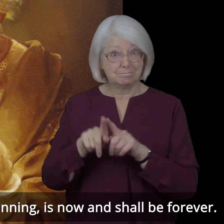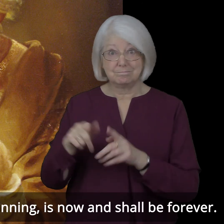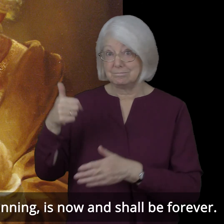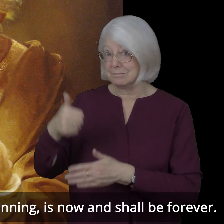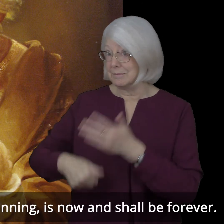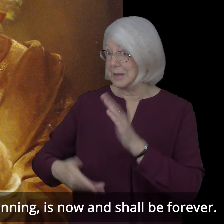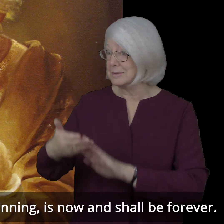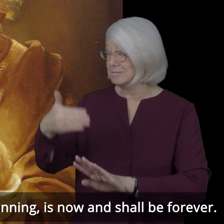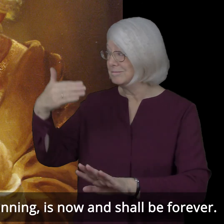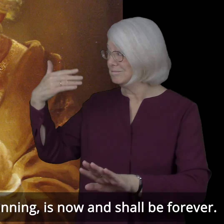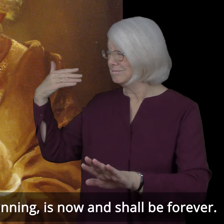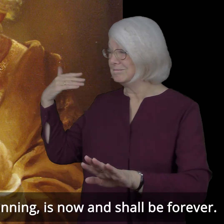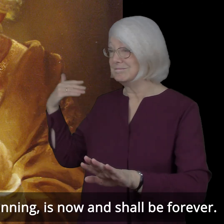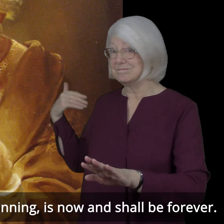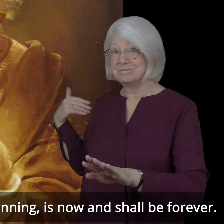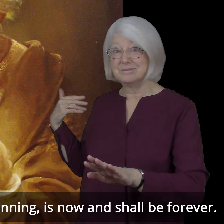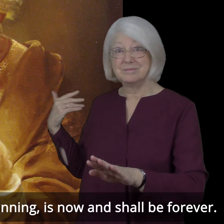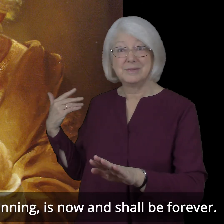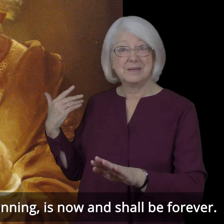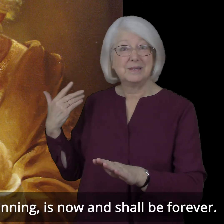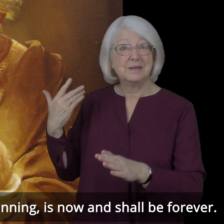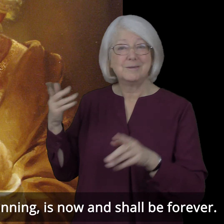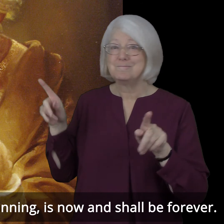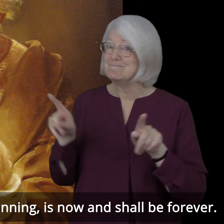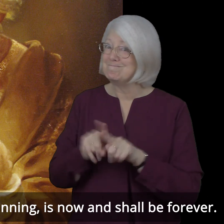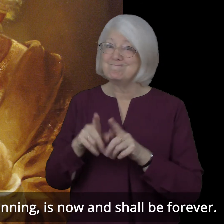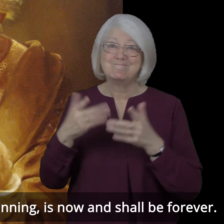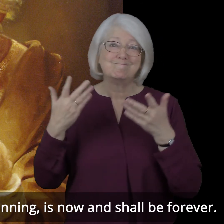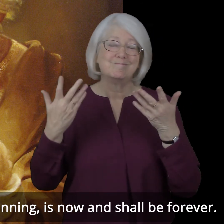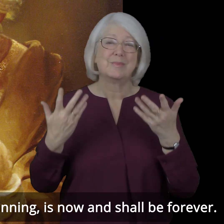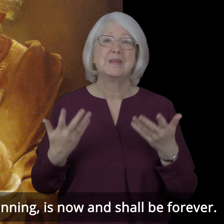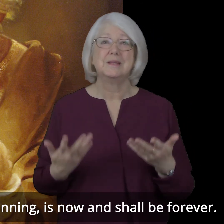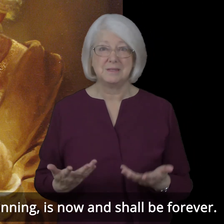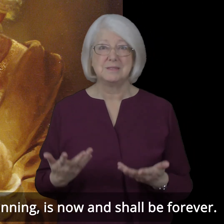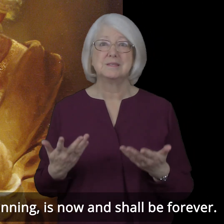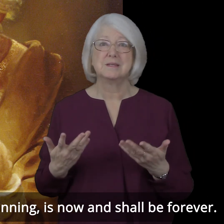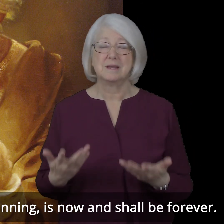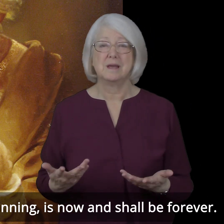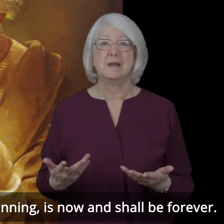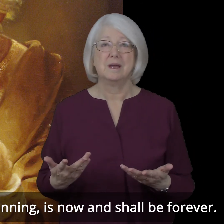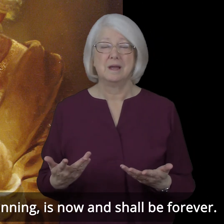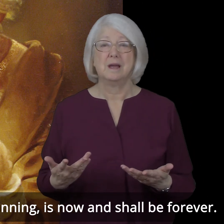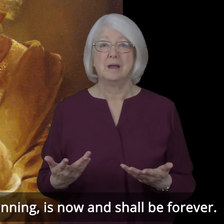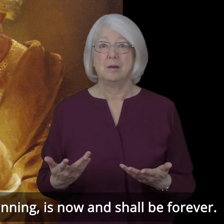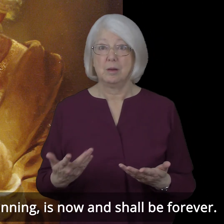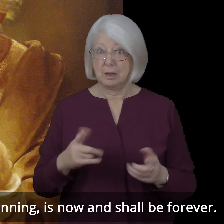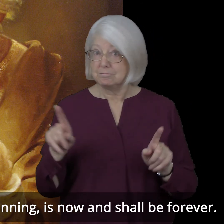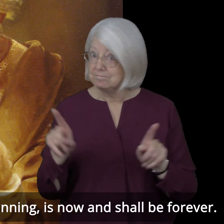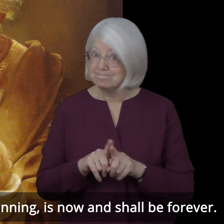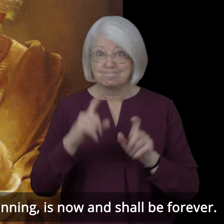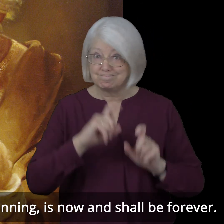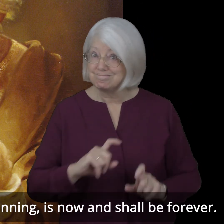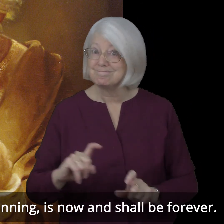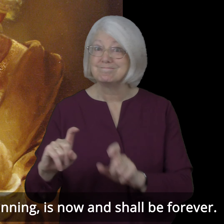As it was in the beginning, this land